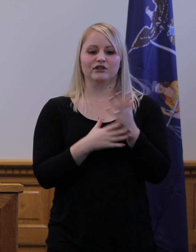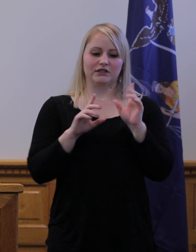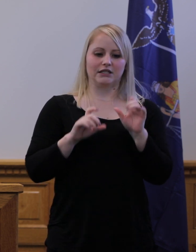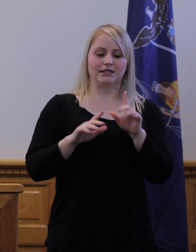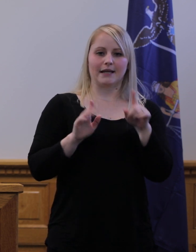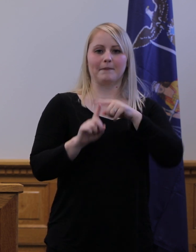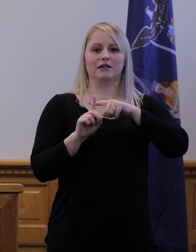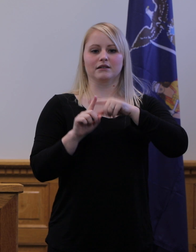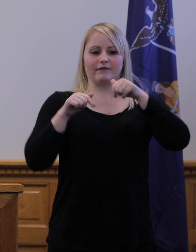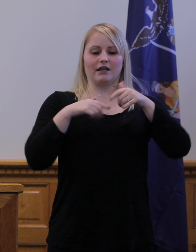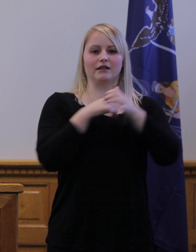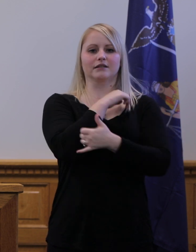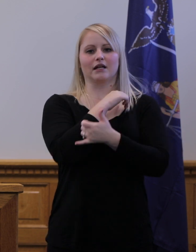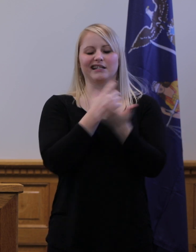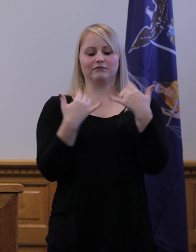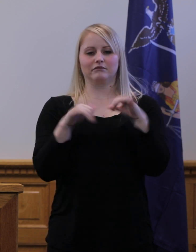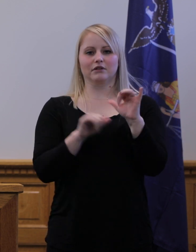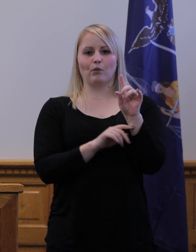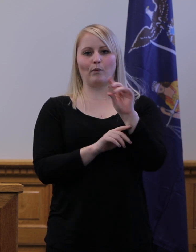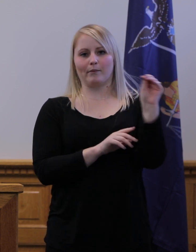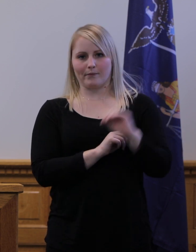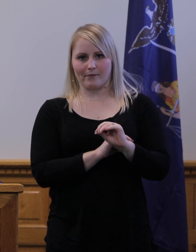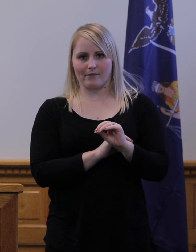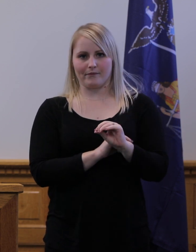COVID-19 in Oswego County is still 1%.